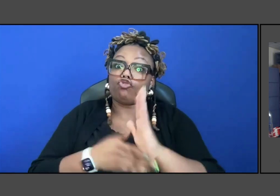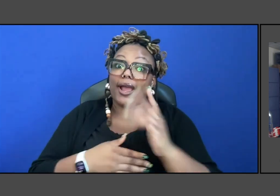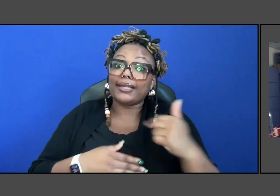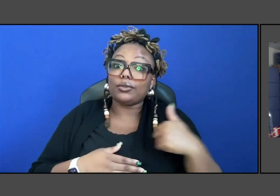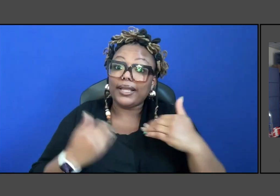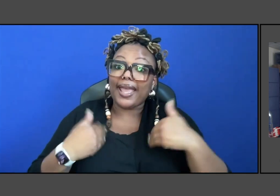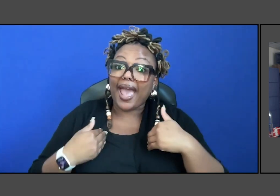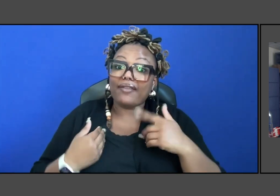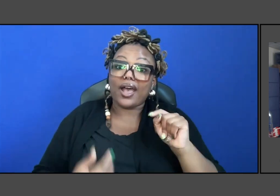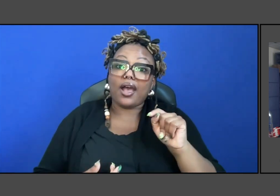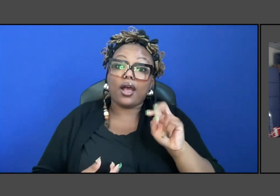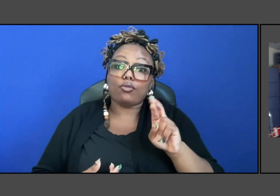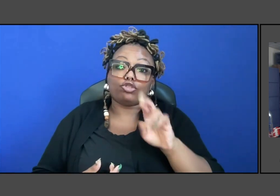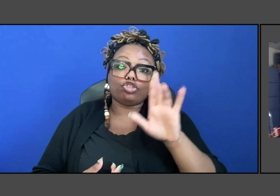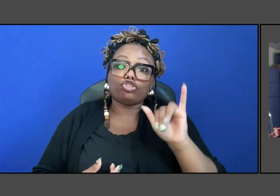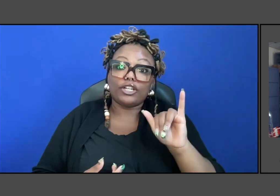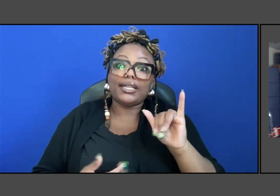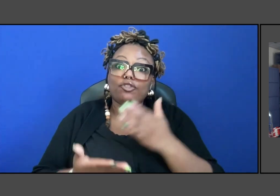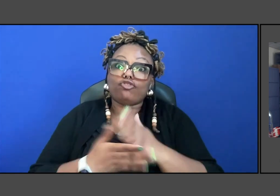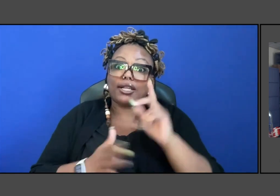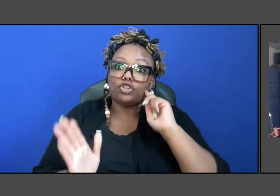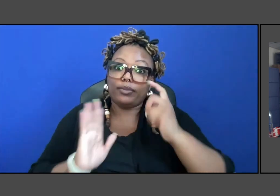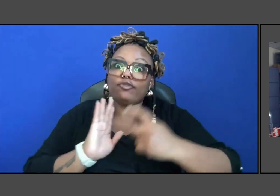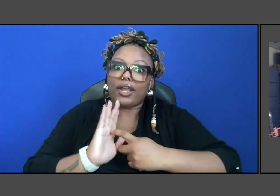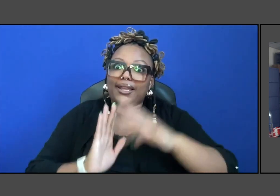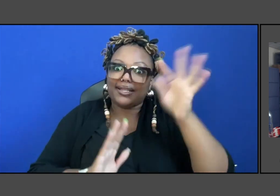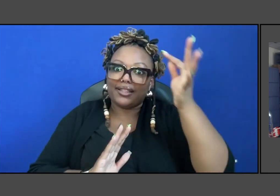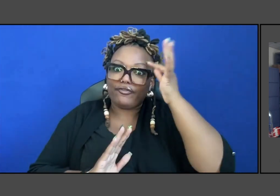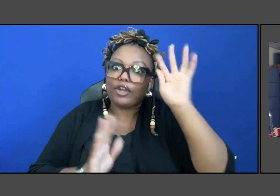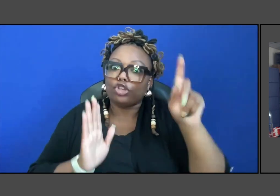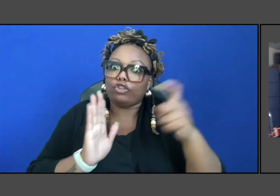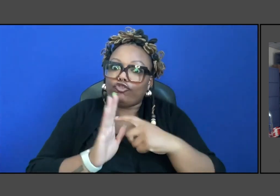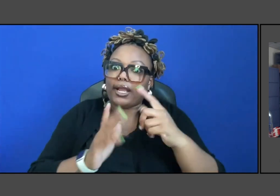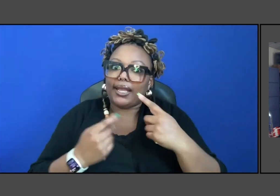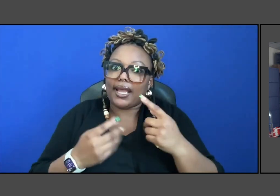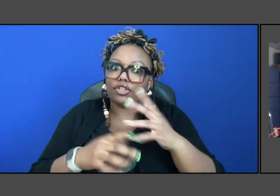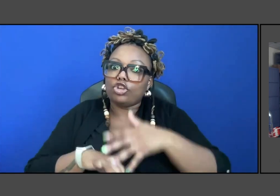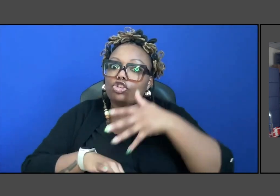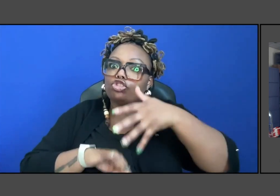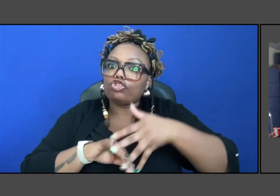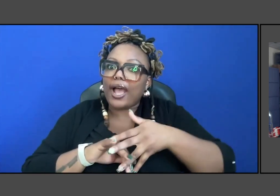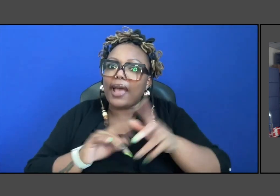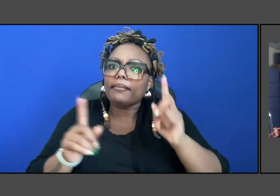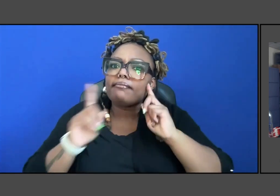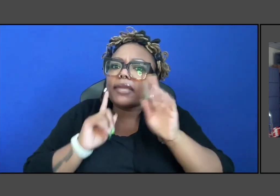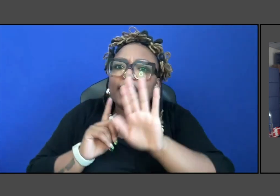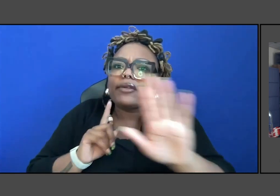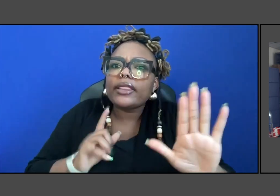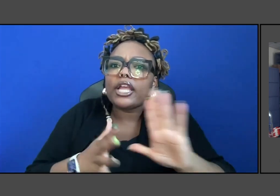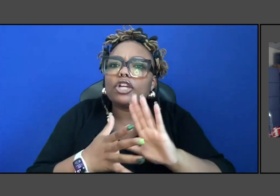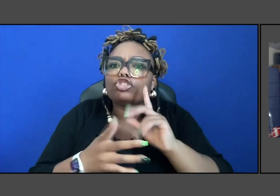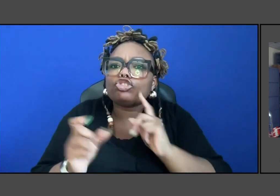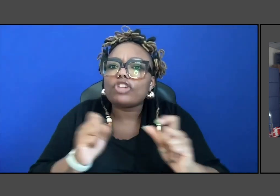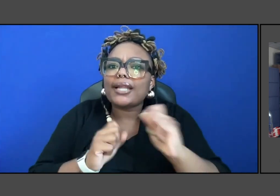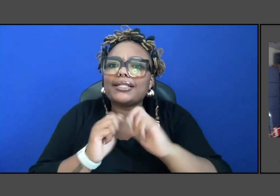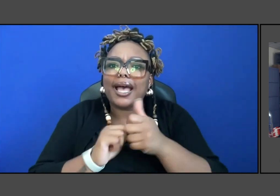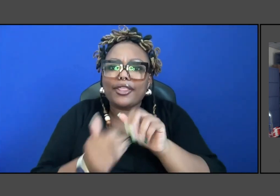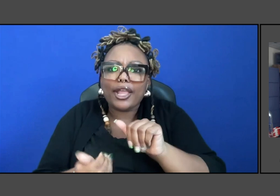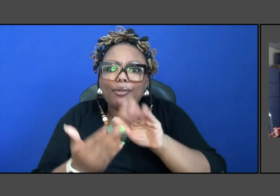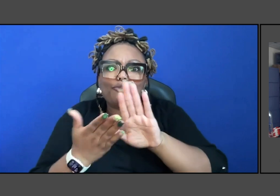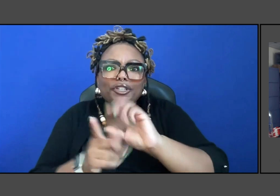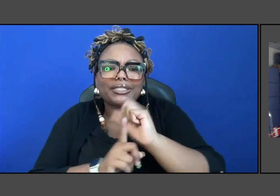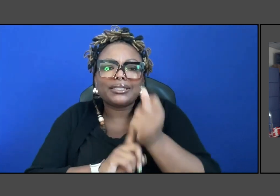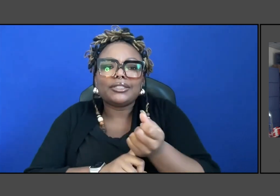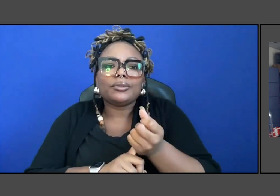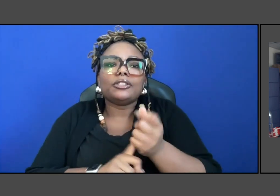to be recognized as a federally recognized tribe, and them hearing their strategies for how they went about that. What